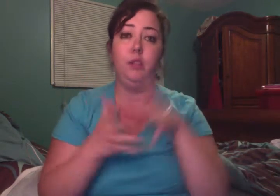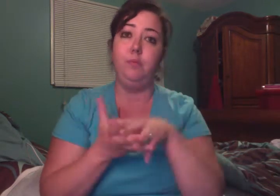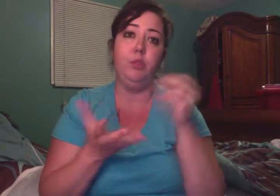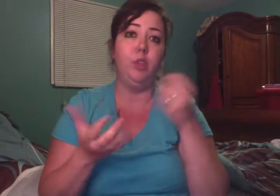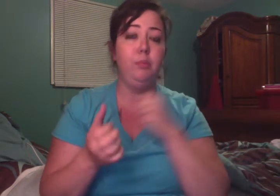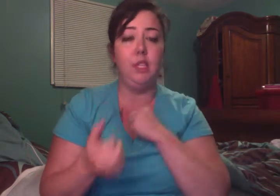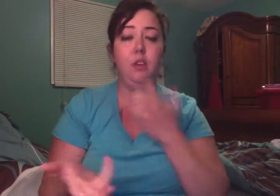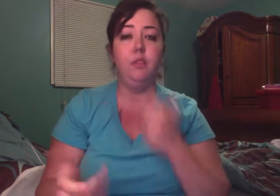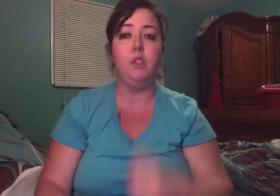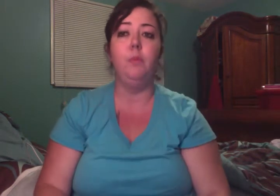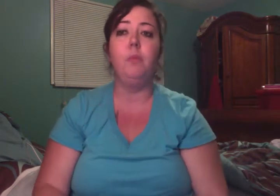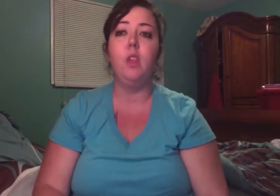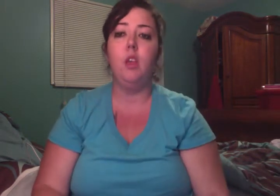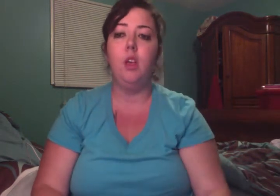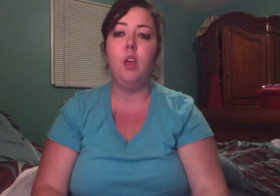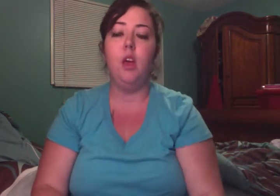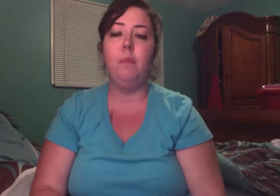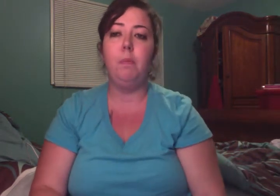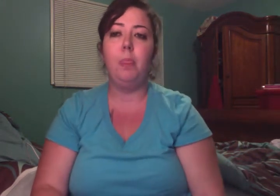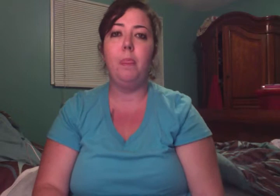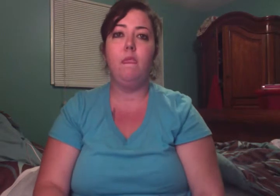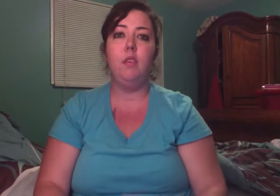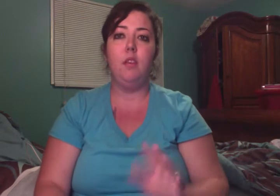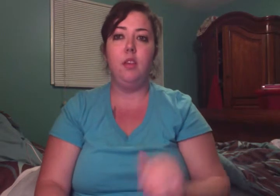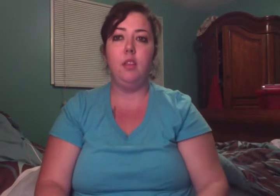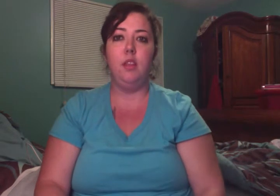learn myself. So um, that's